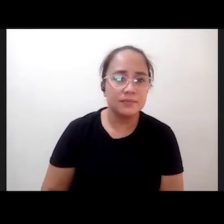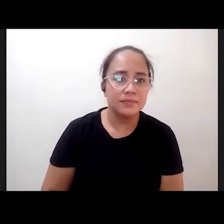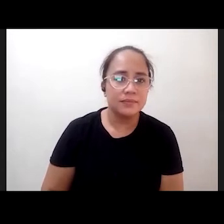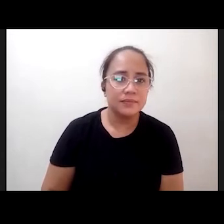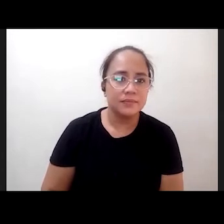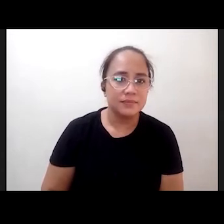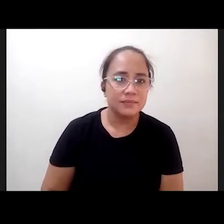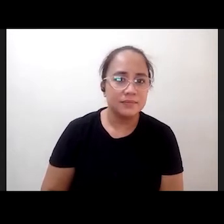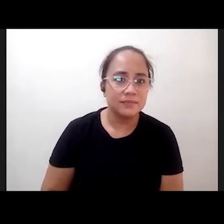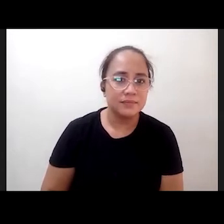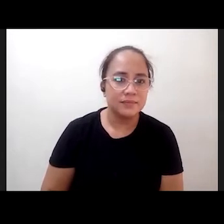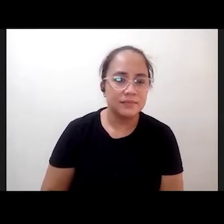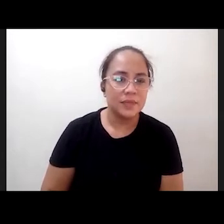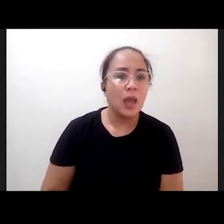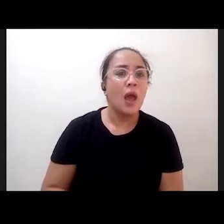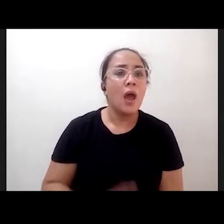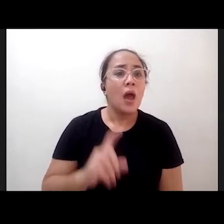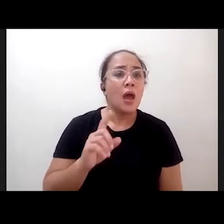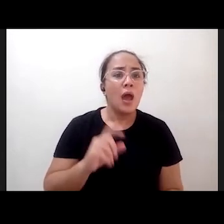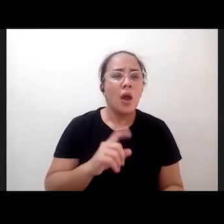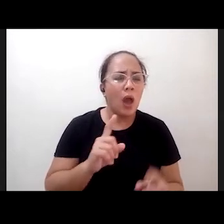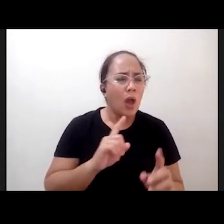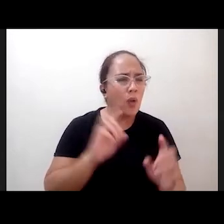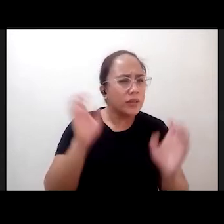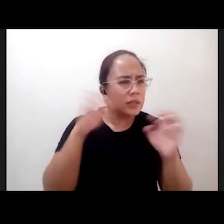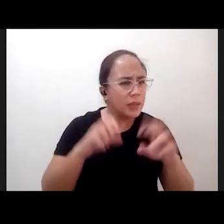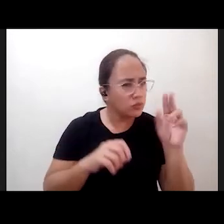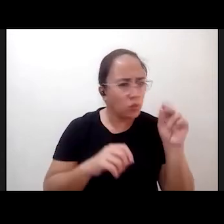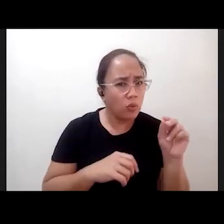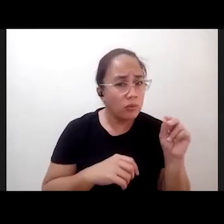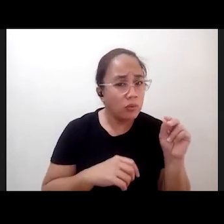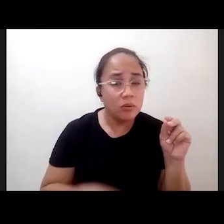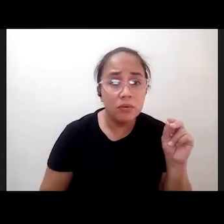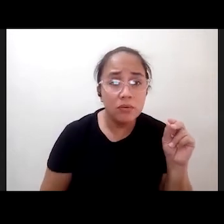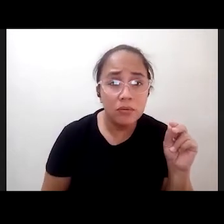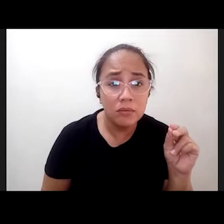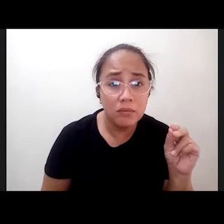Do you Yes expect and to no. get a no answer for that one?